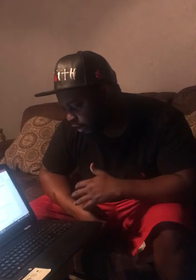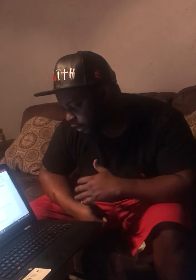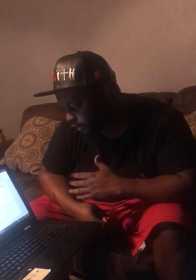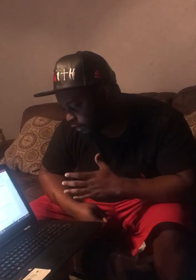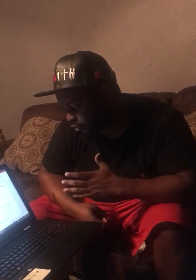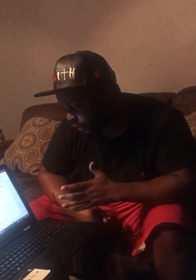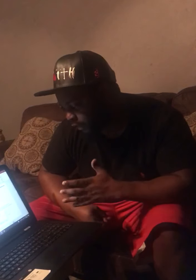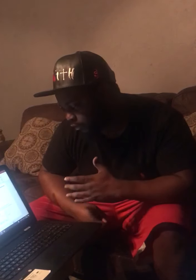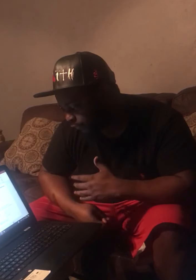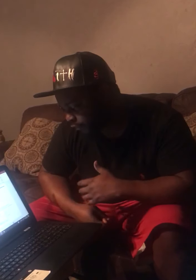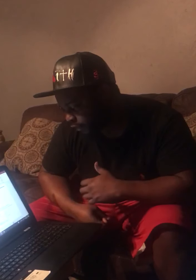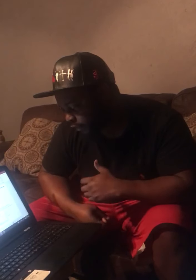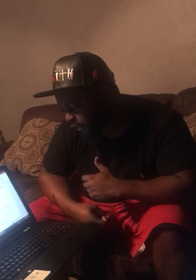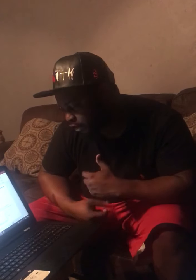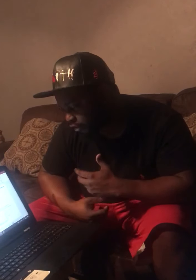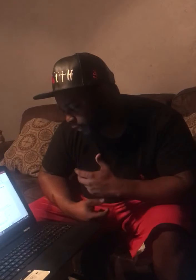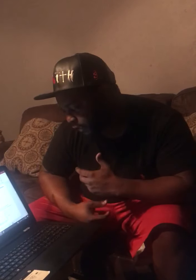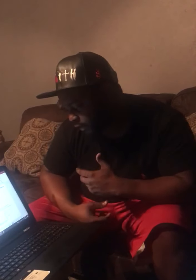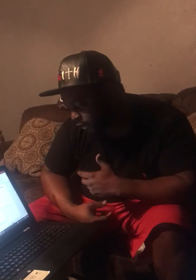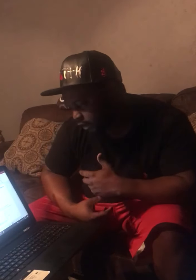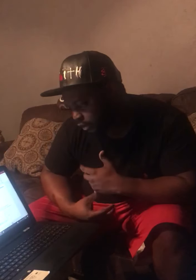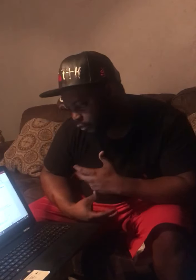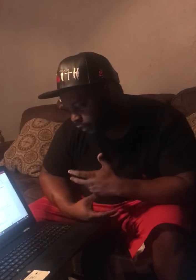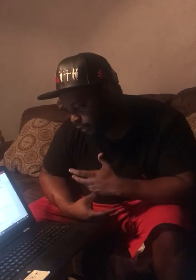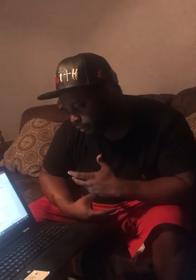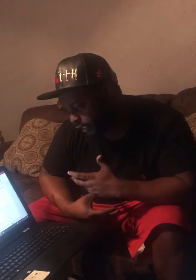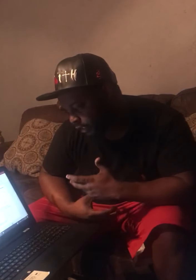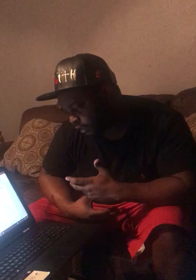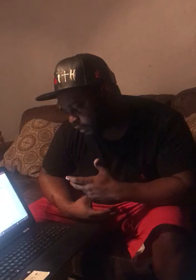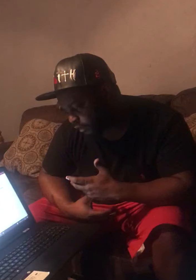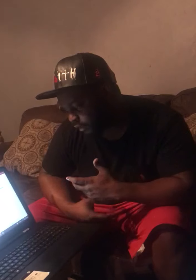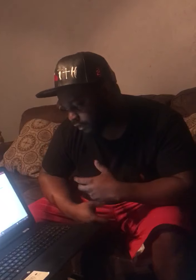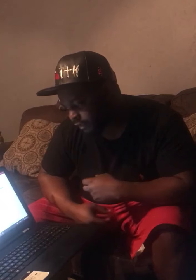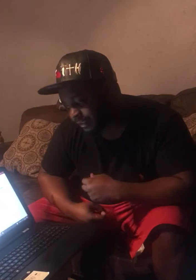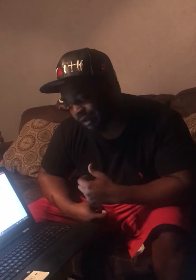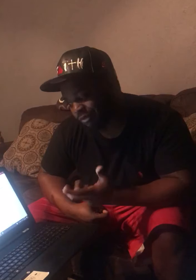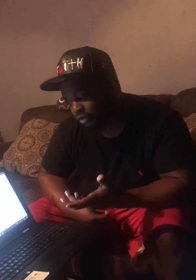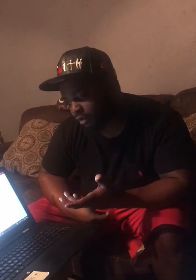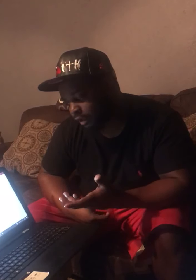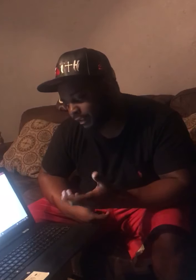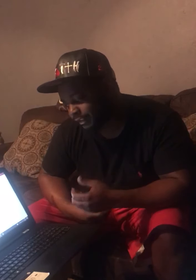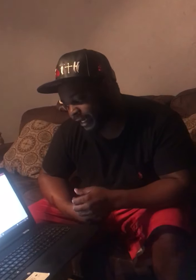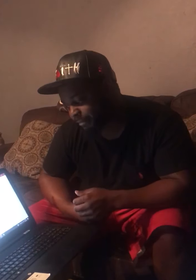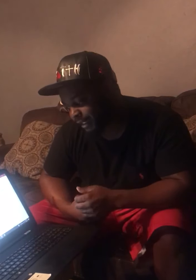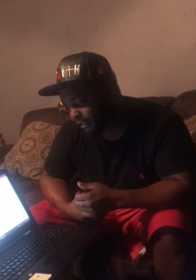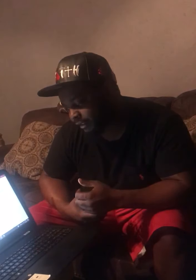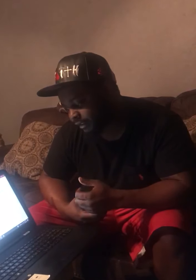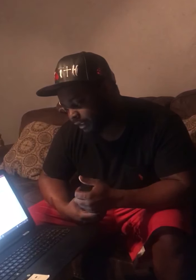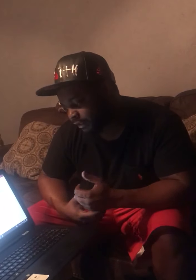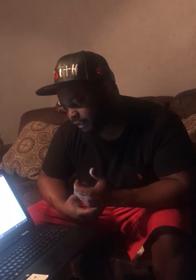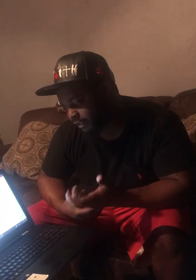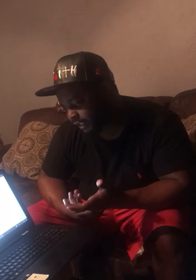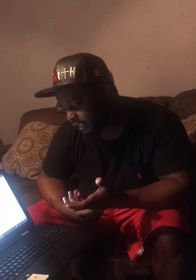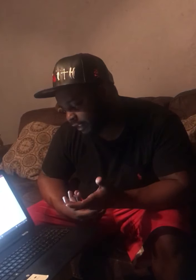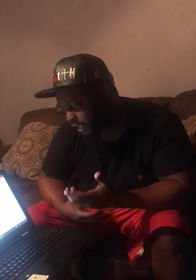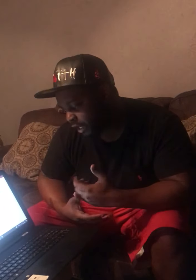oil into what is referred to a straightened run product. Sometimes crude oil is topped by distilling